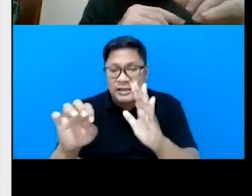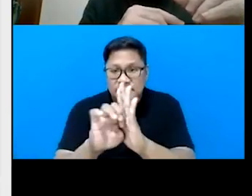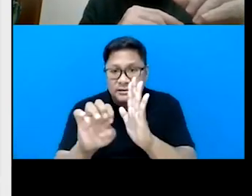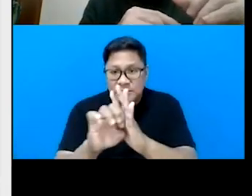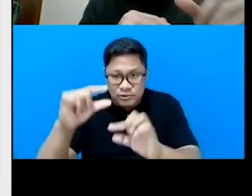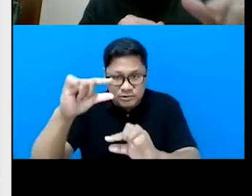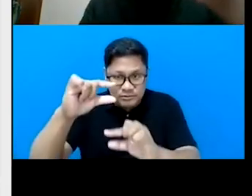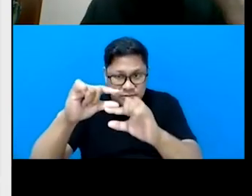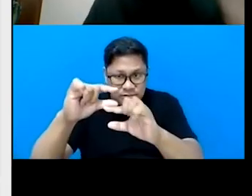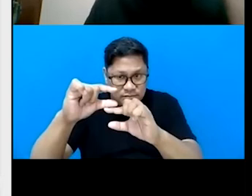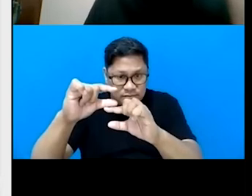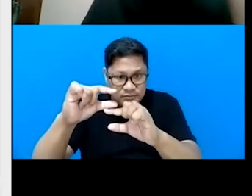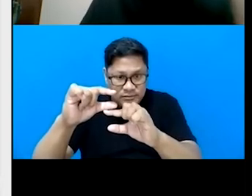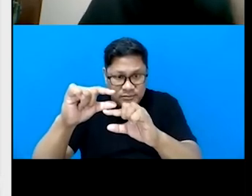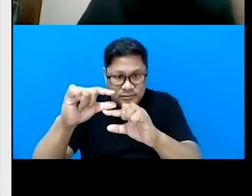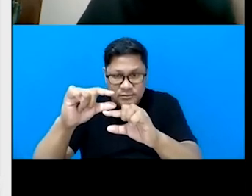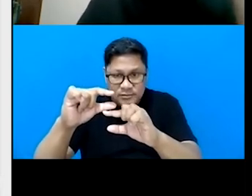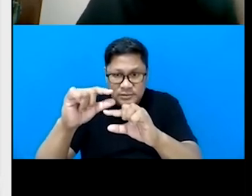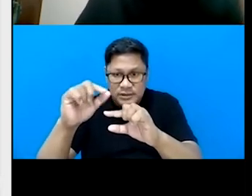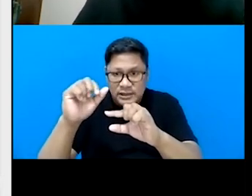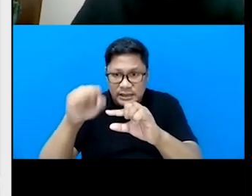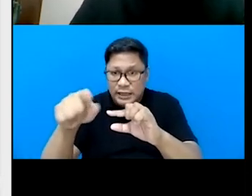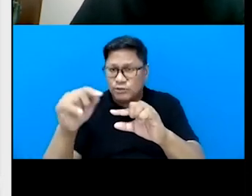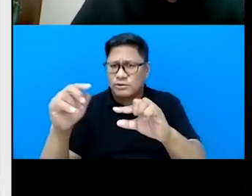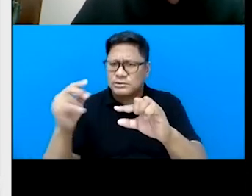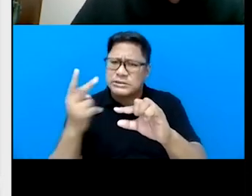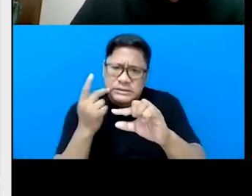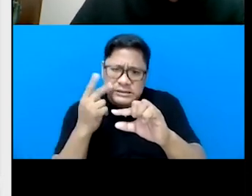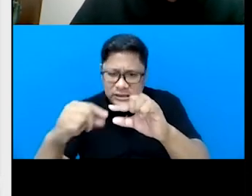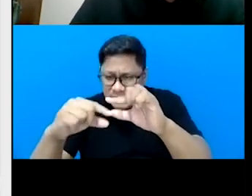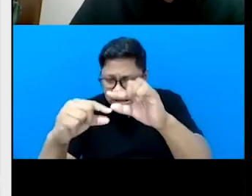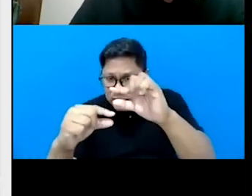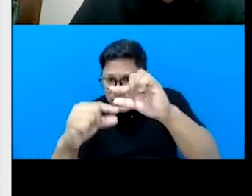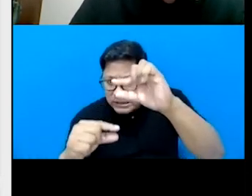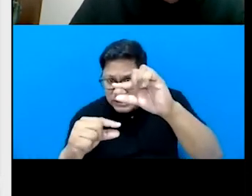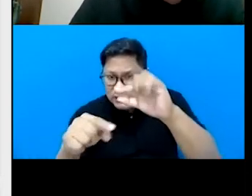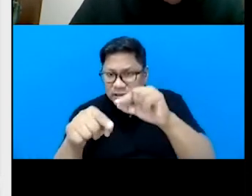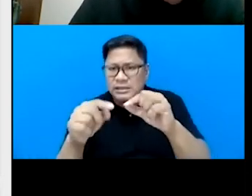and see if you can put a space in between the sentences below.